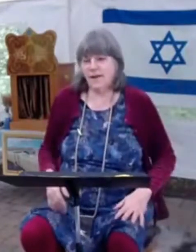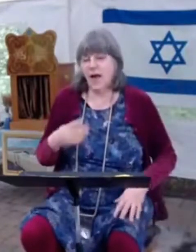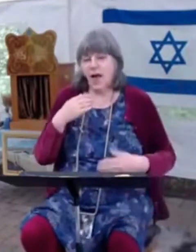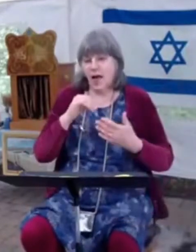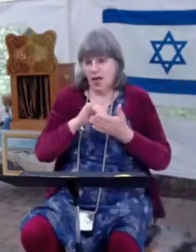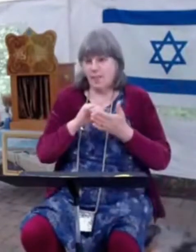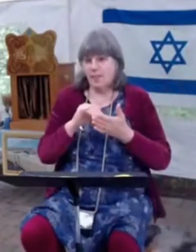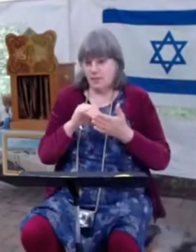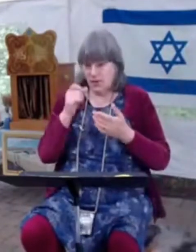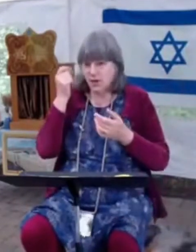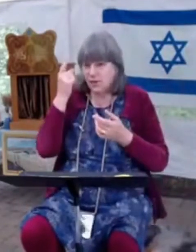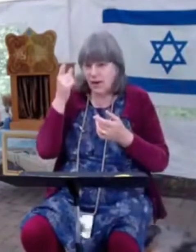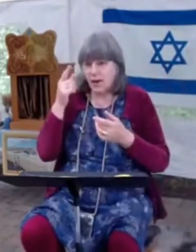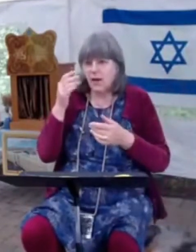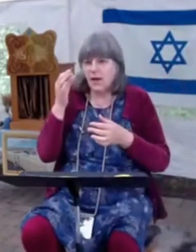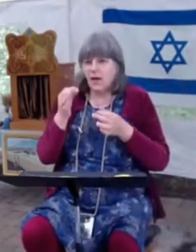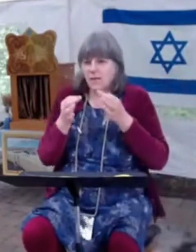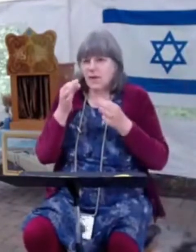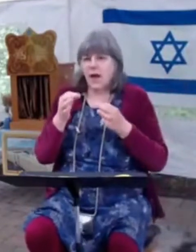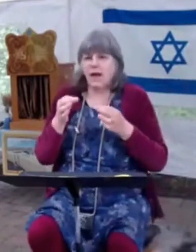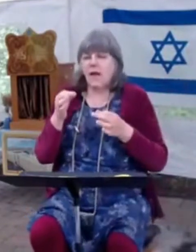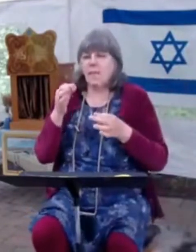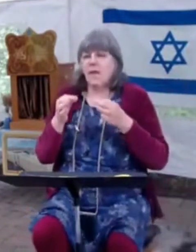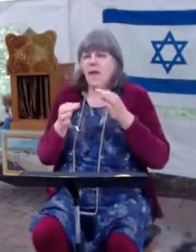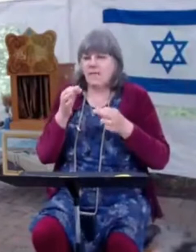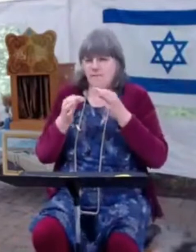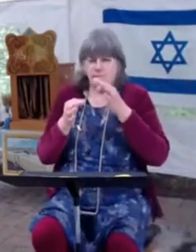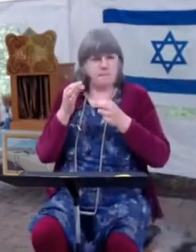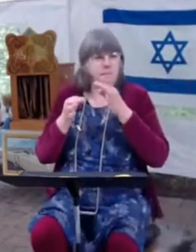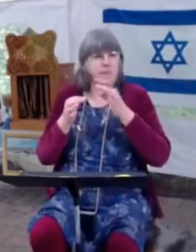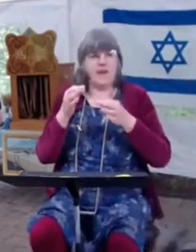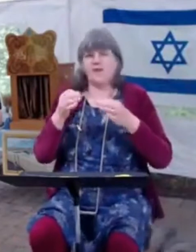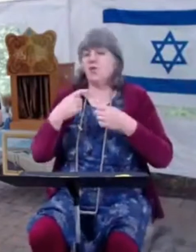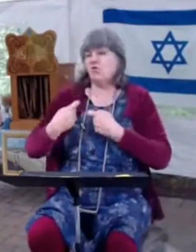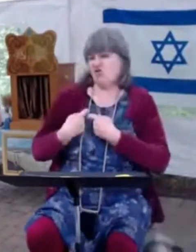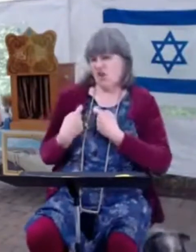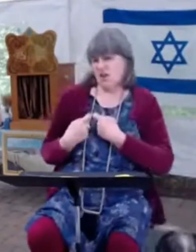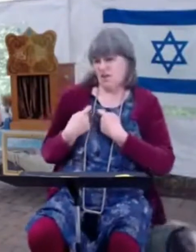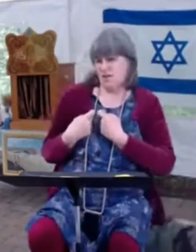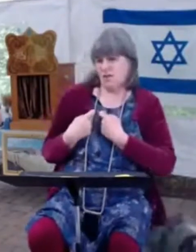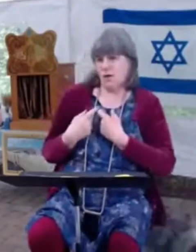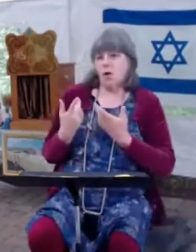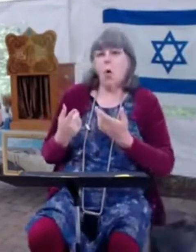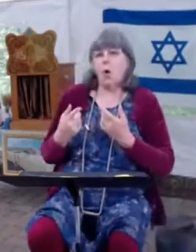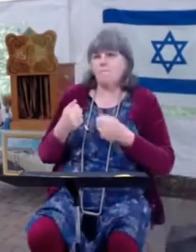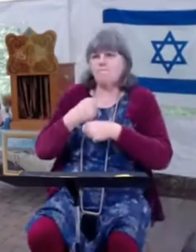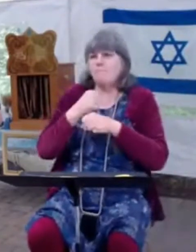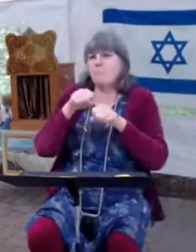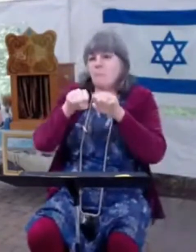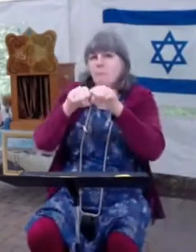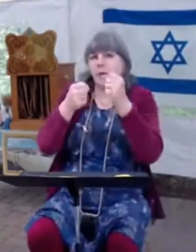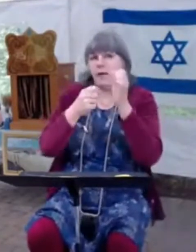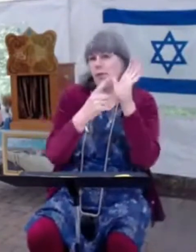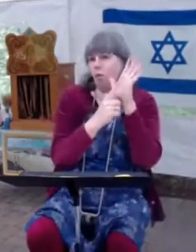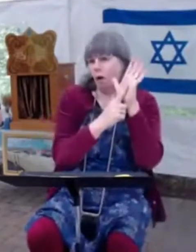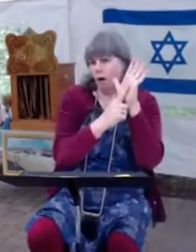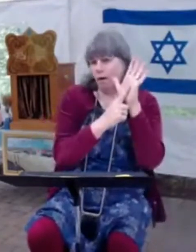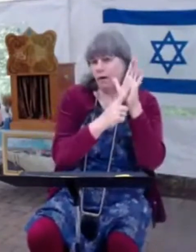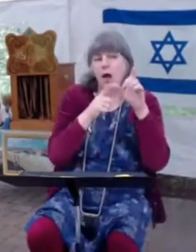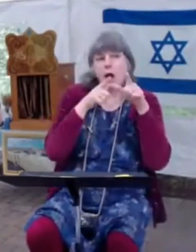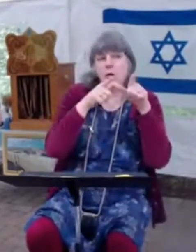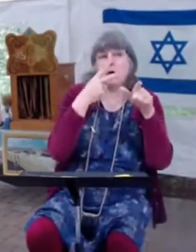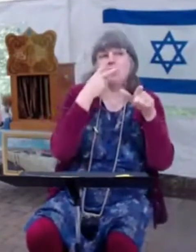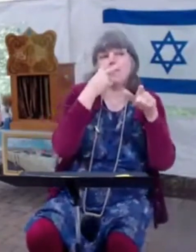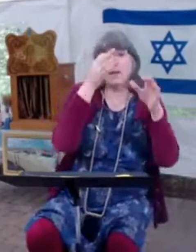says, "You have heard that our fathers were told, love your neighbor, hate your enemy." During the whole of Matthew